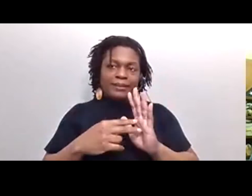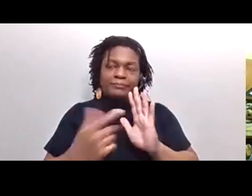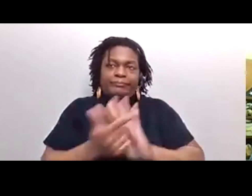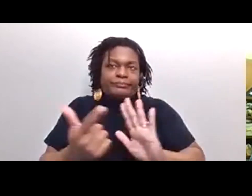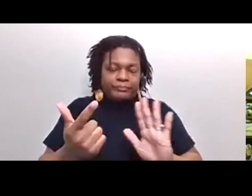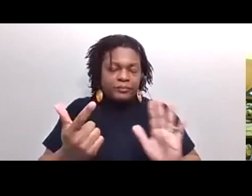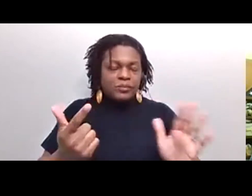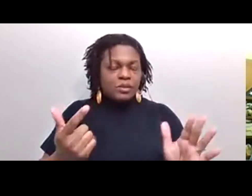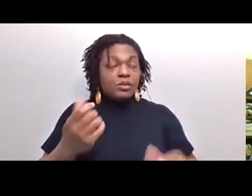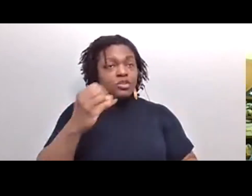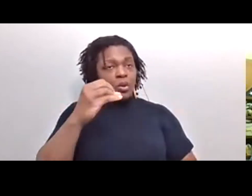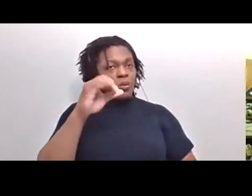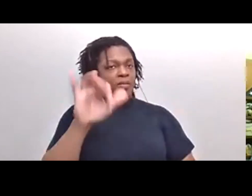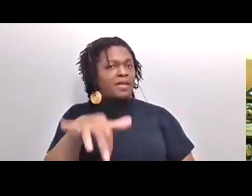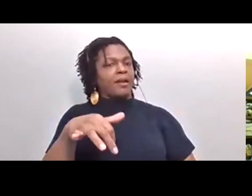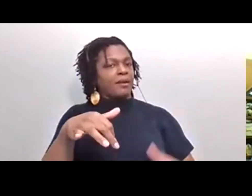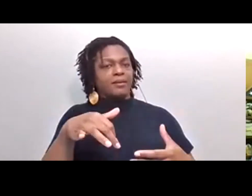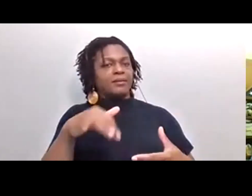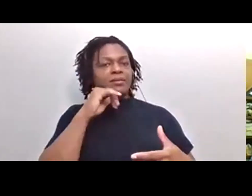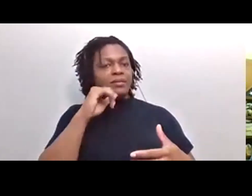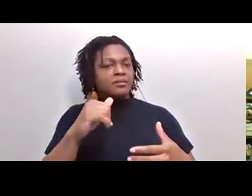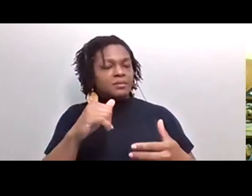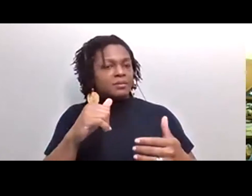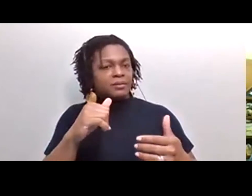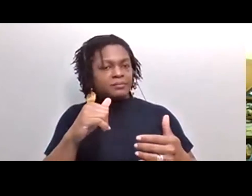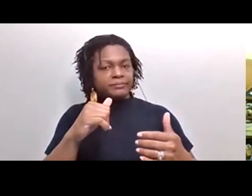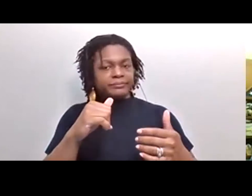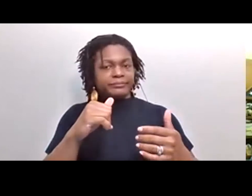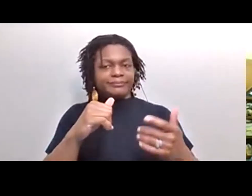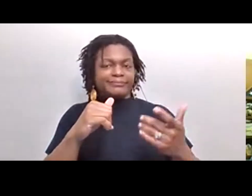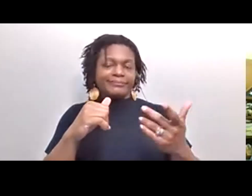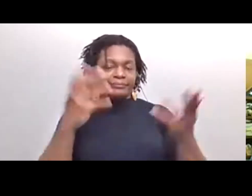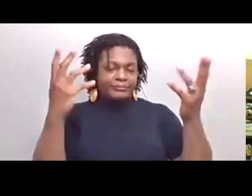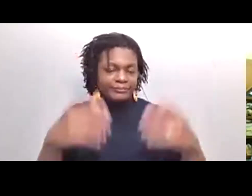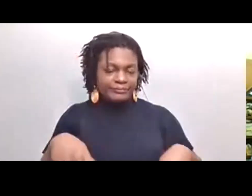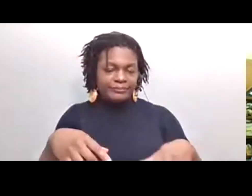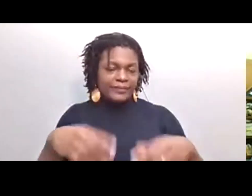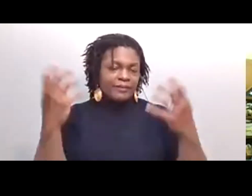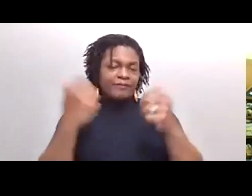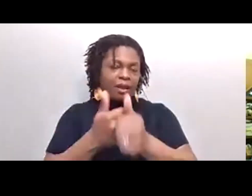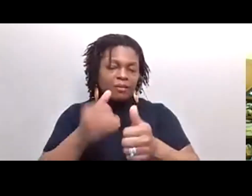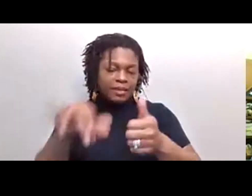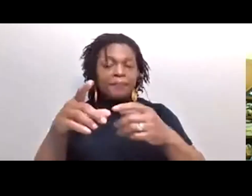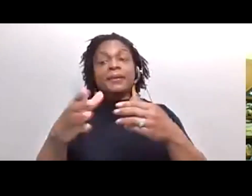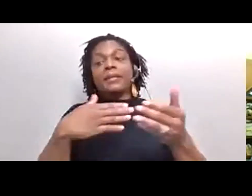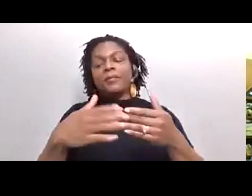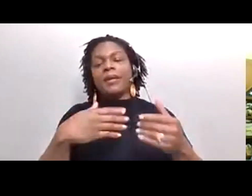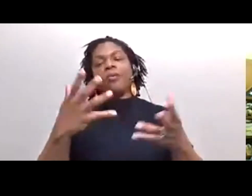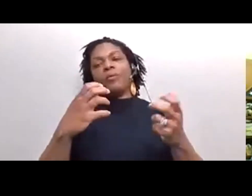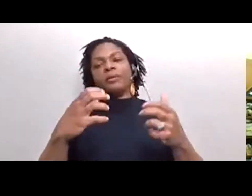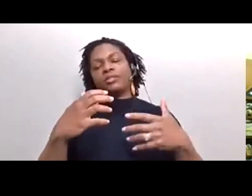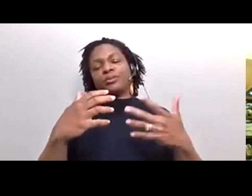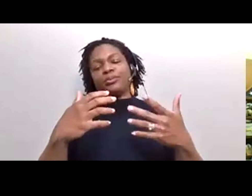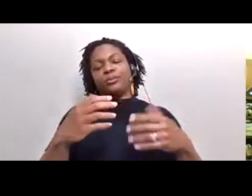then that really wouldn't account for that. So I just wanted to get on people's radar this issue about the use